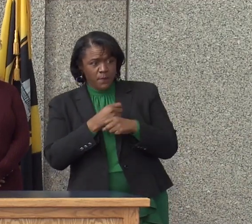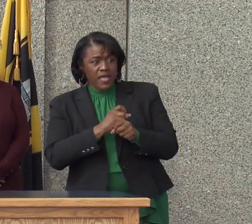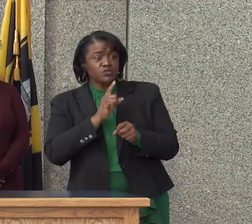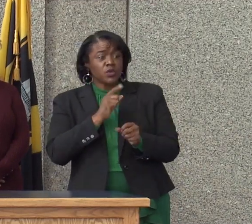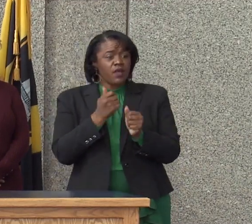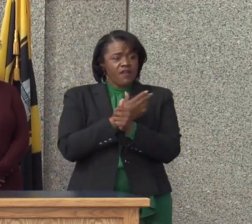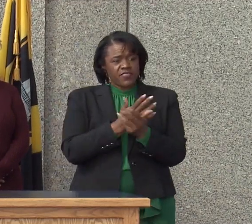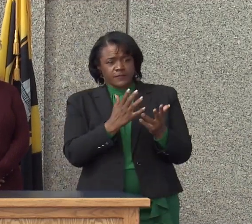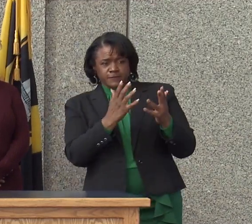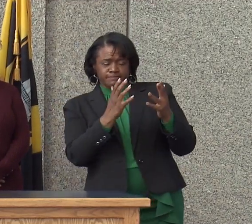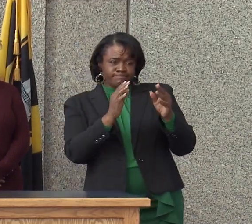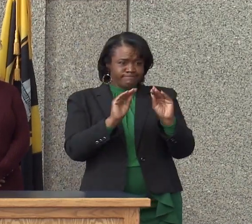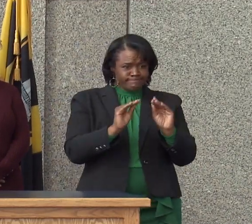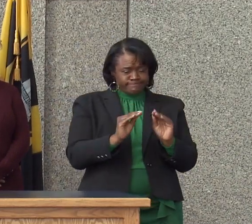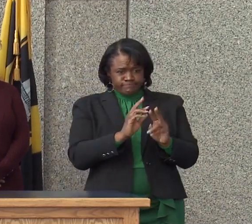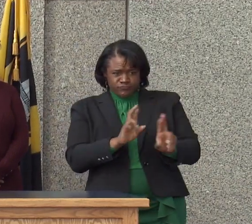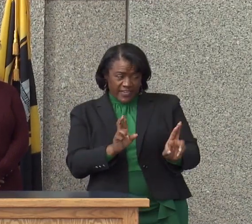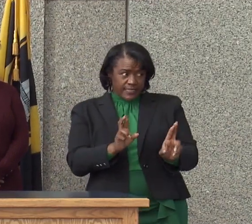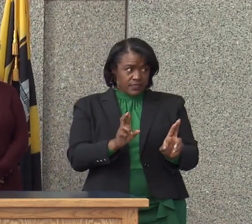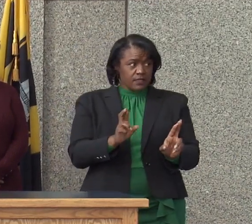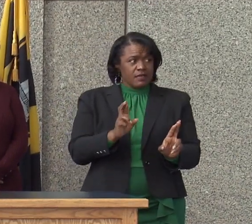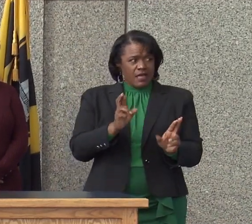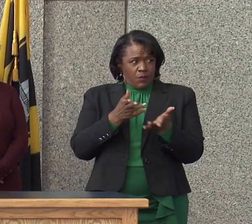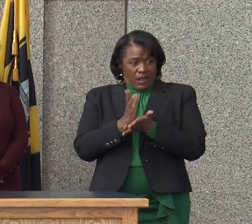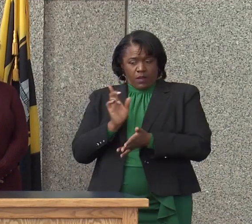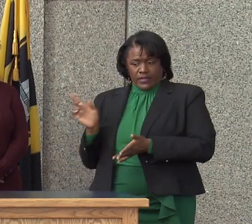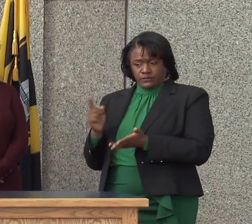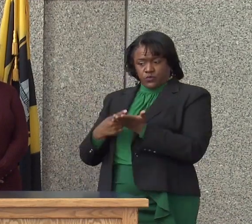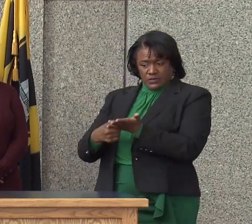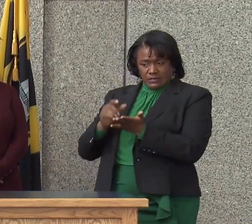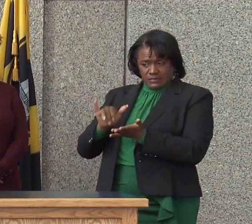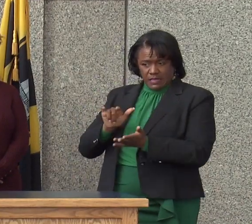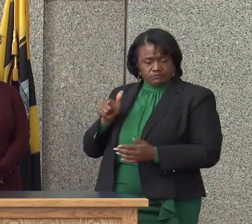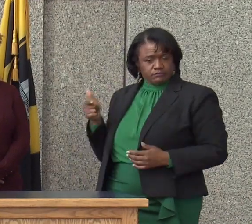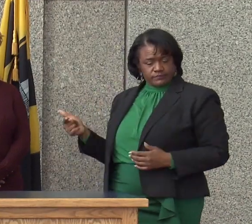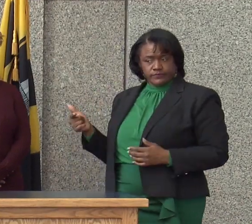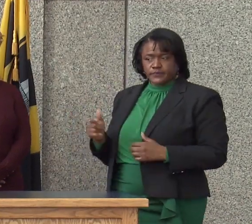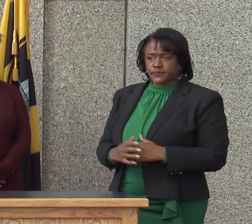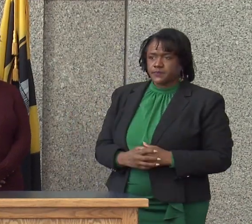that he gets everything in shape on his end. I'll let the commissioner talk about that. Mr. Commissioner?